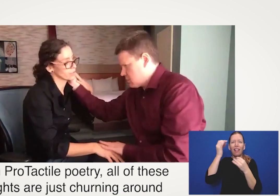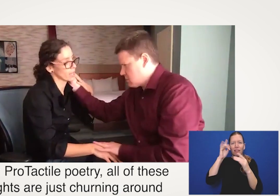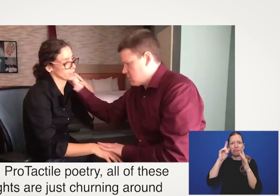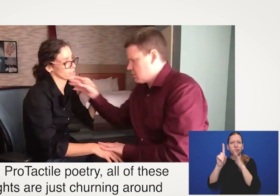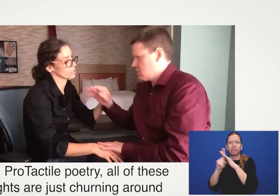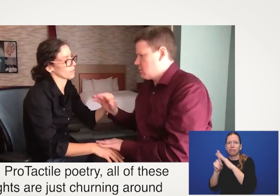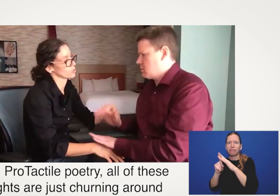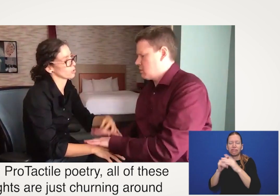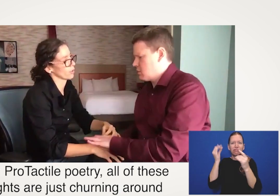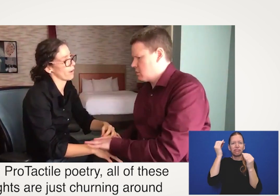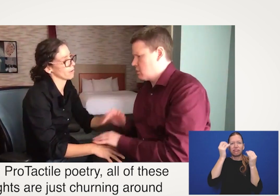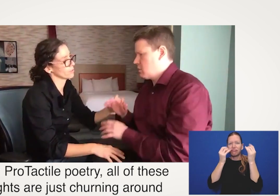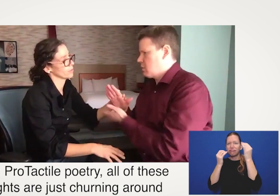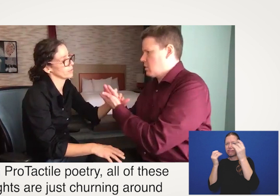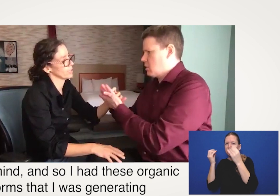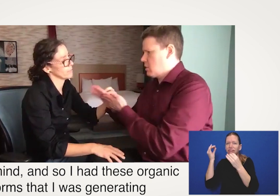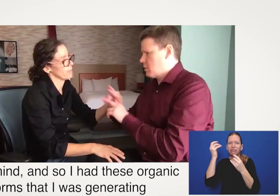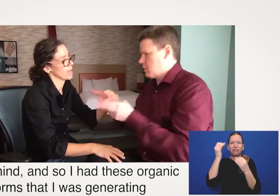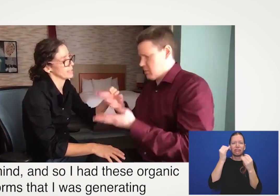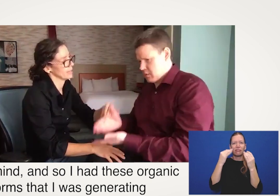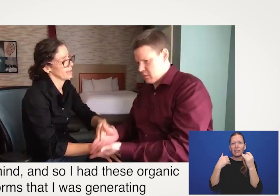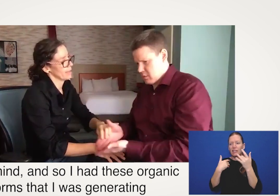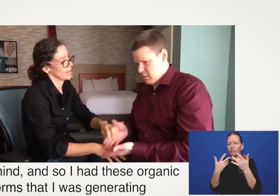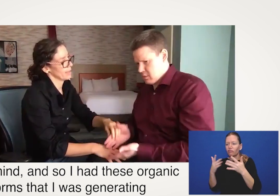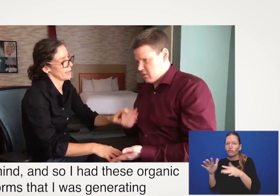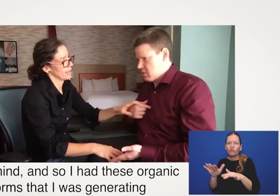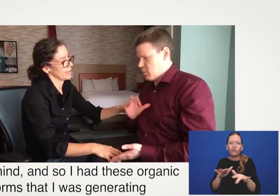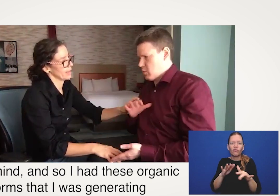of these thoughts are just kind of churning around in my mind. And